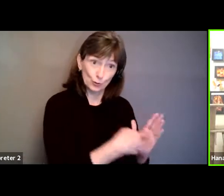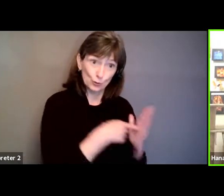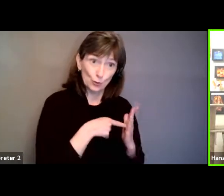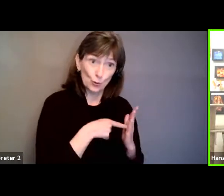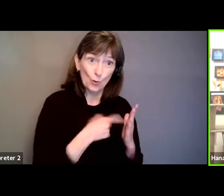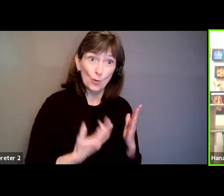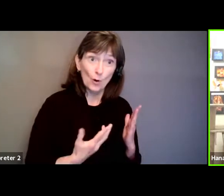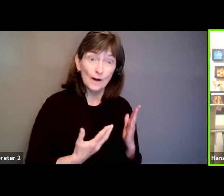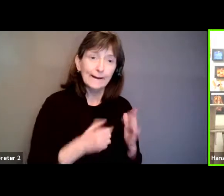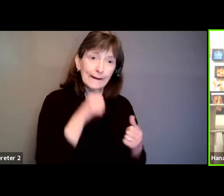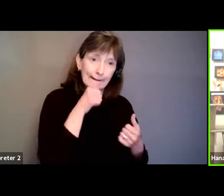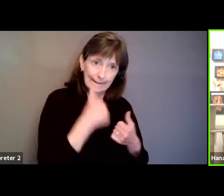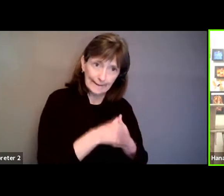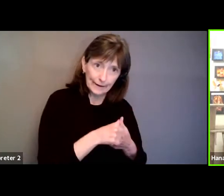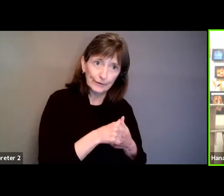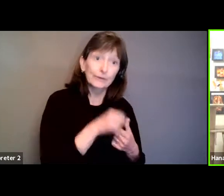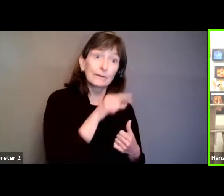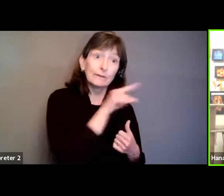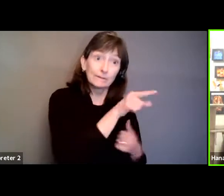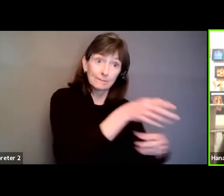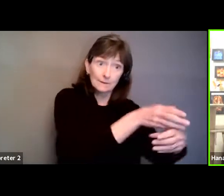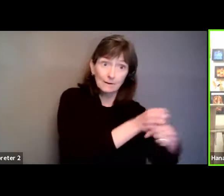political prisoner who is currently